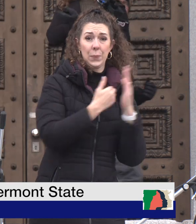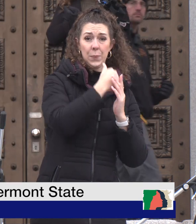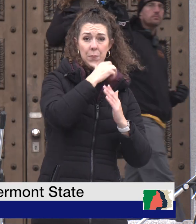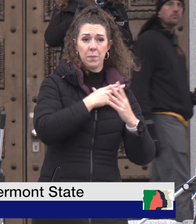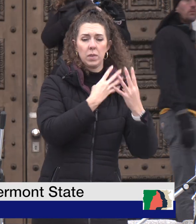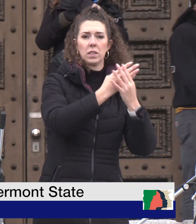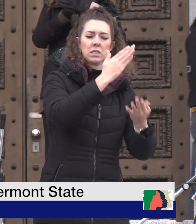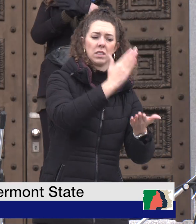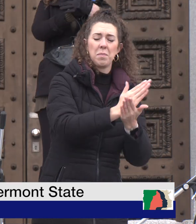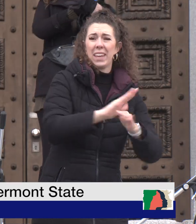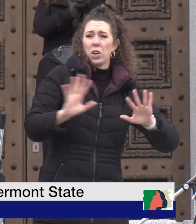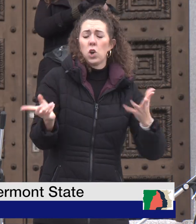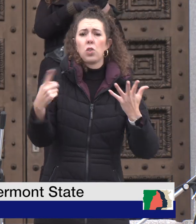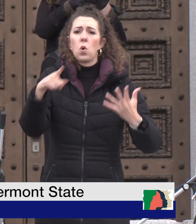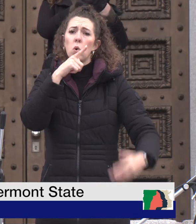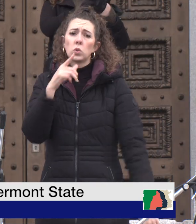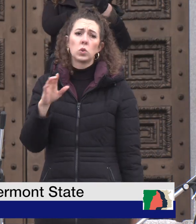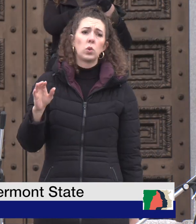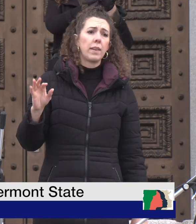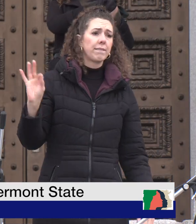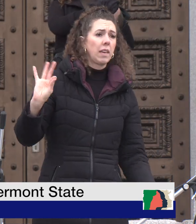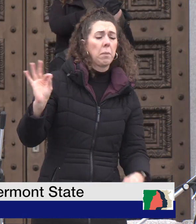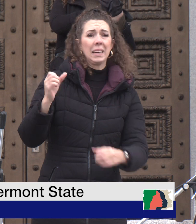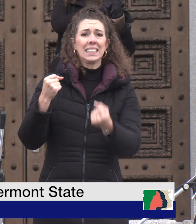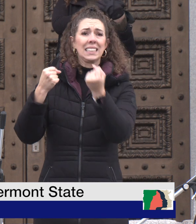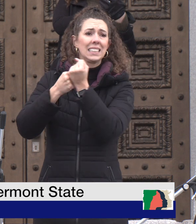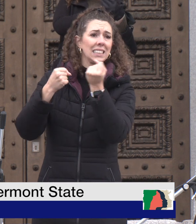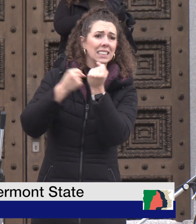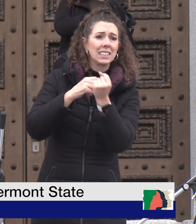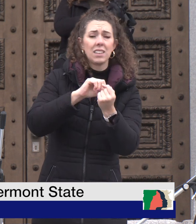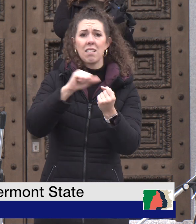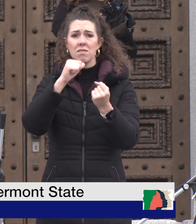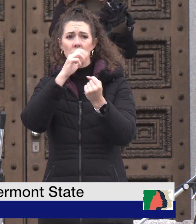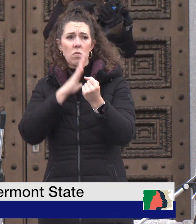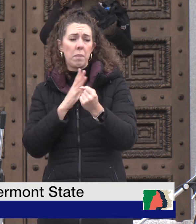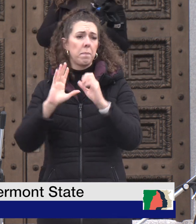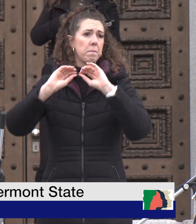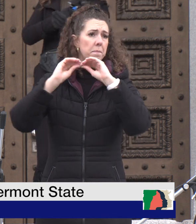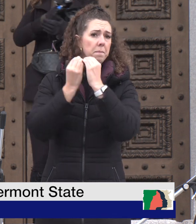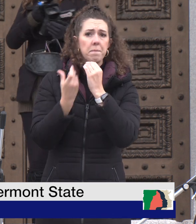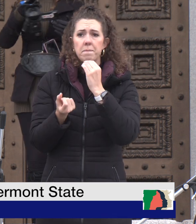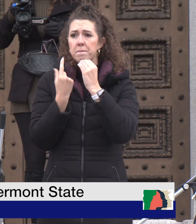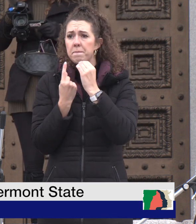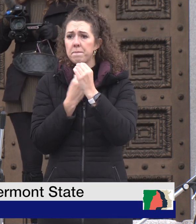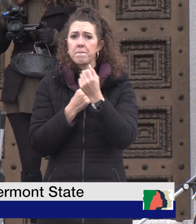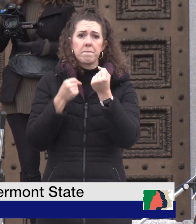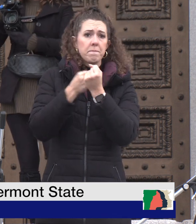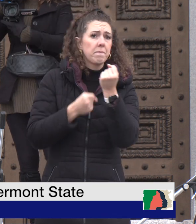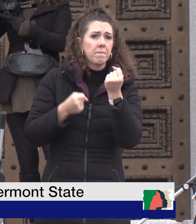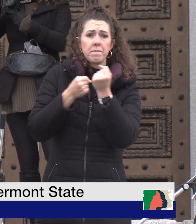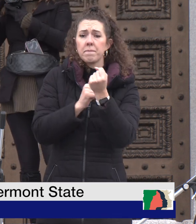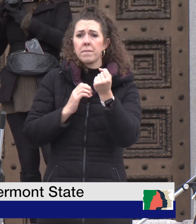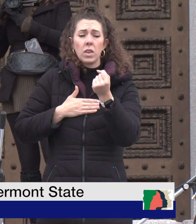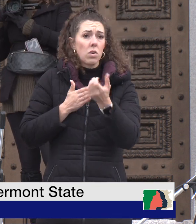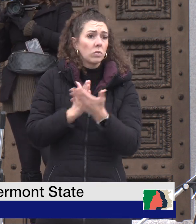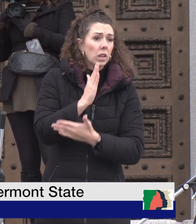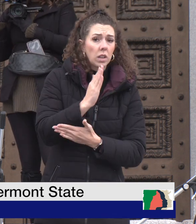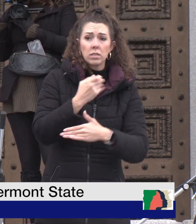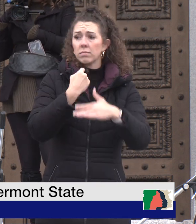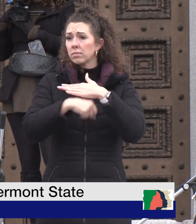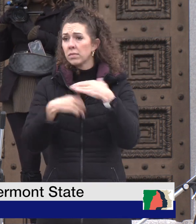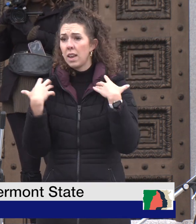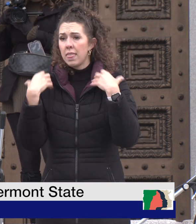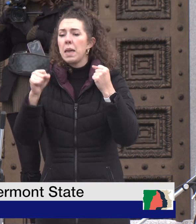encourage feminist and women's organizations to understand that advocacy for our rights and reproductive health